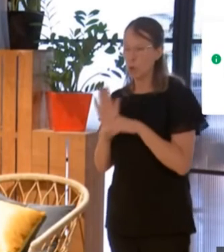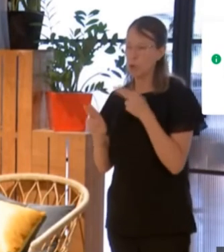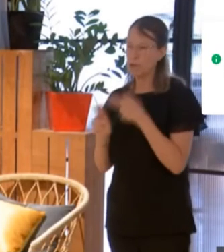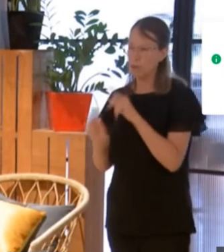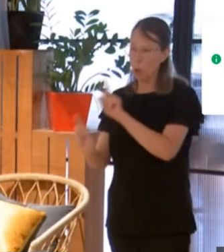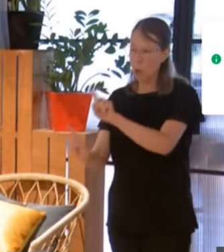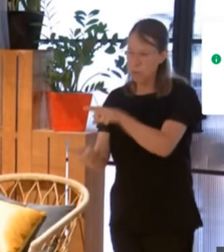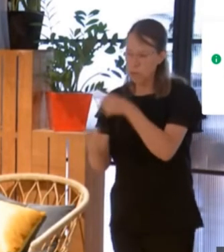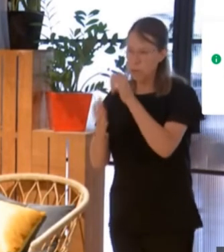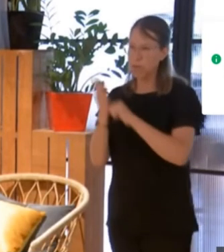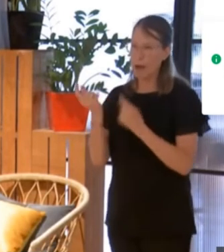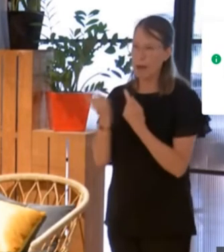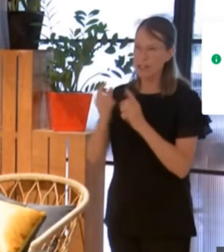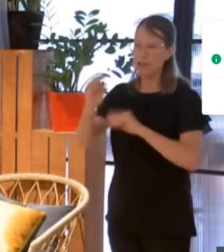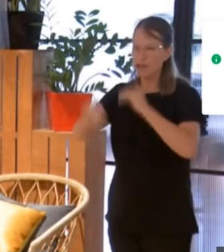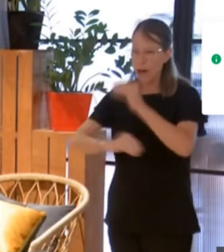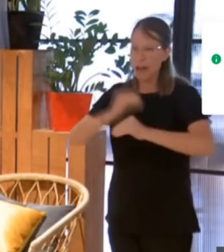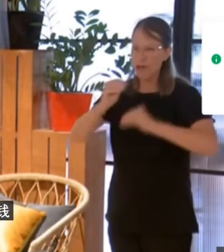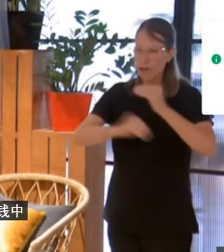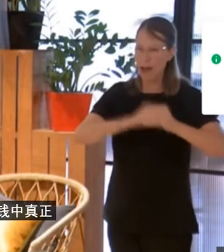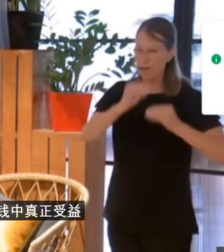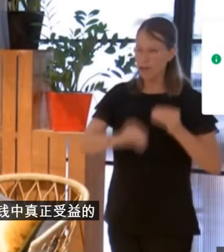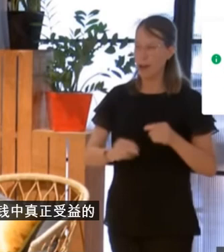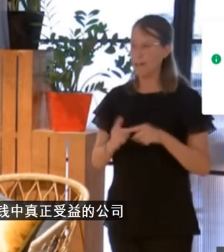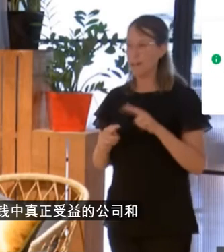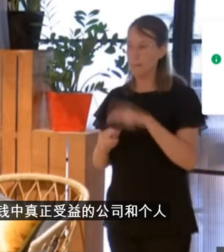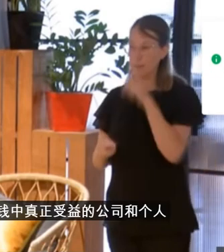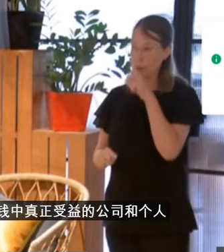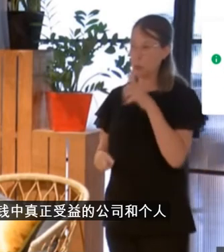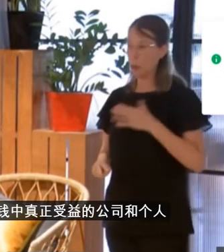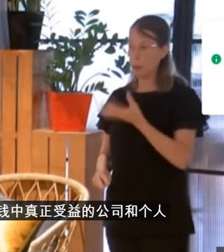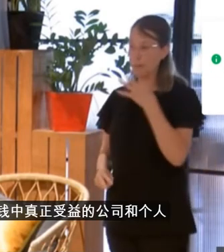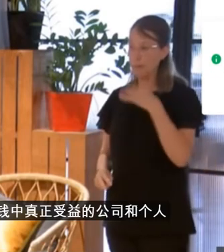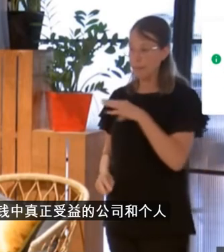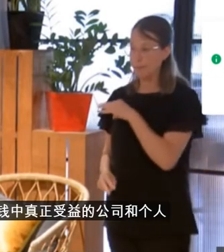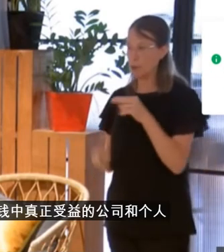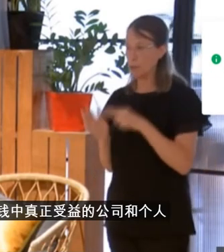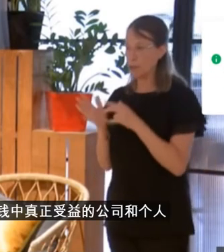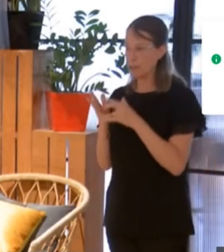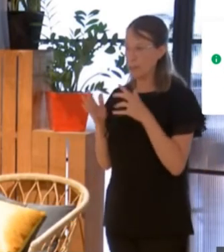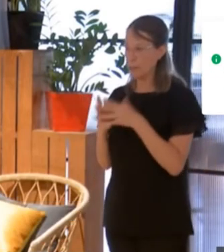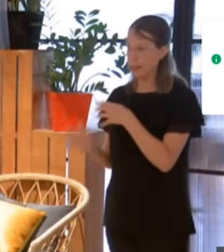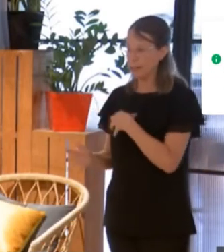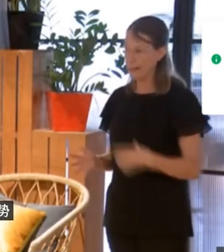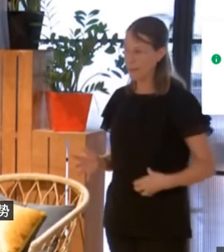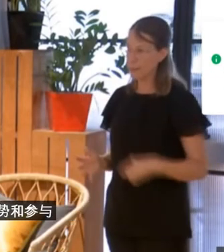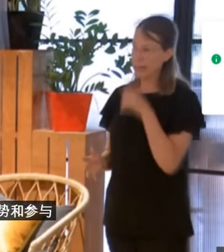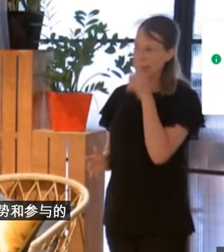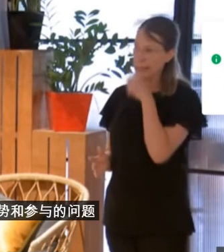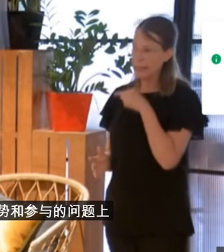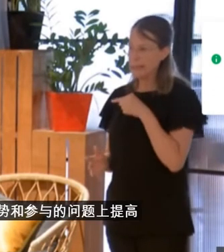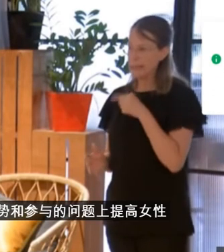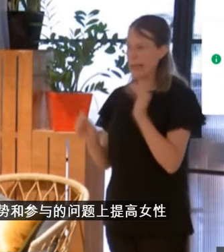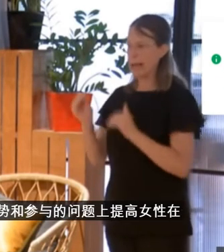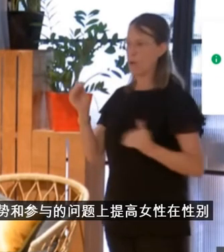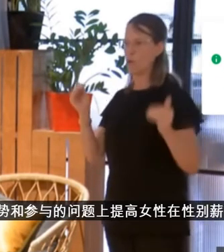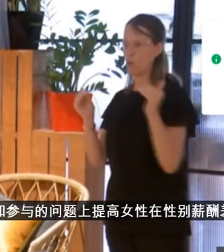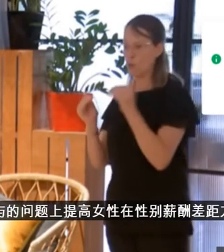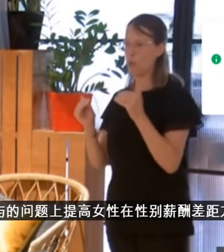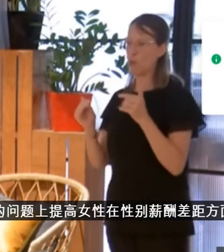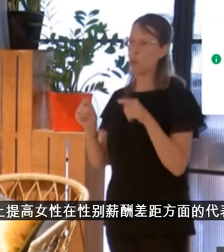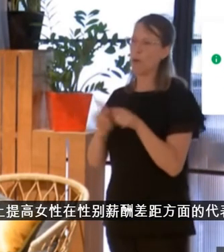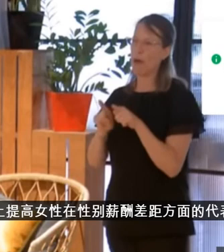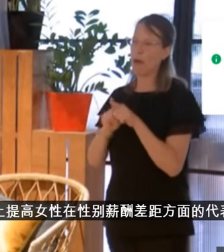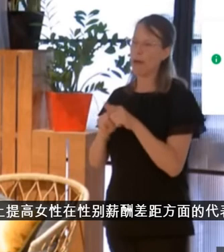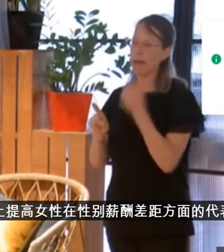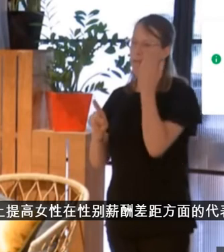those companies and individuals who want to actually benefit from the state and from taxpayers' money lift their game on women's representation, on gender pay